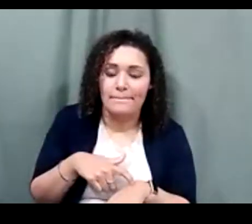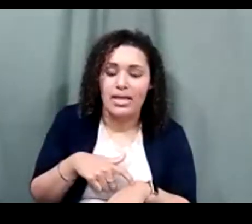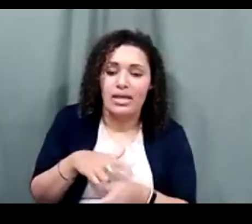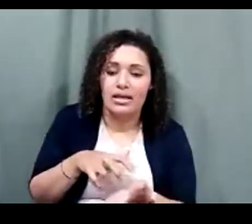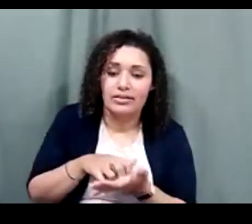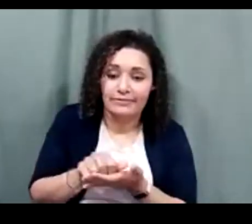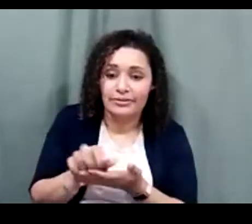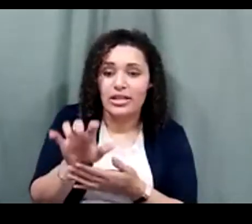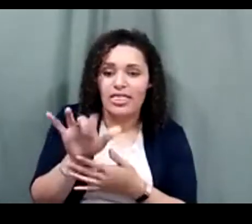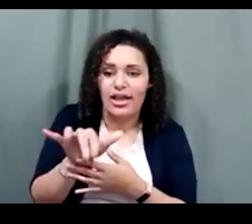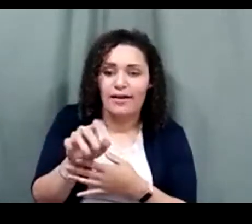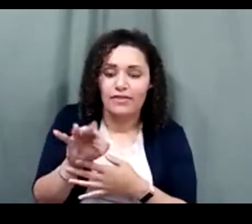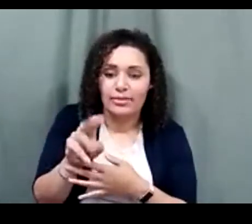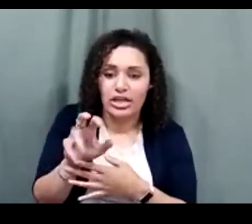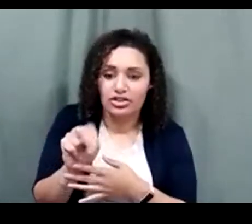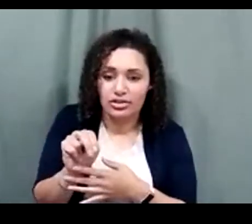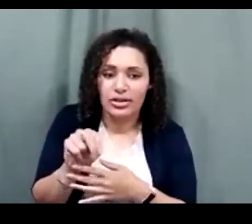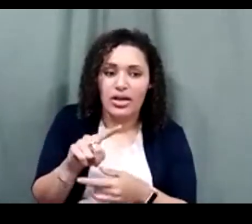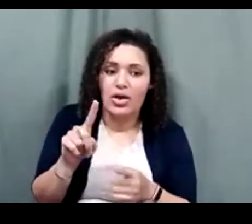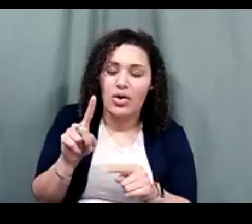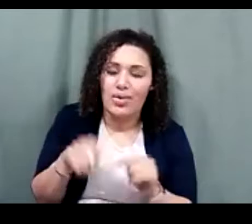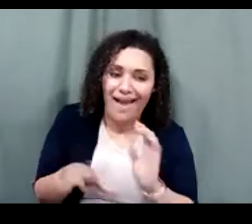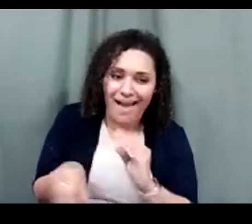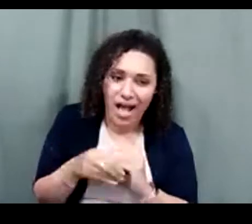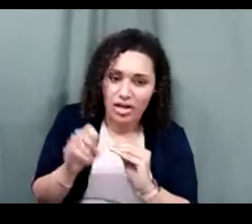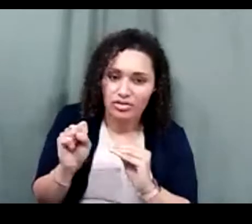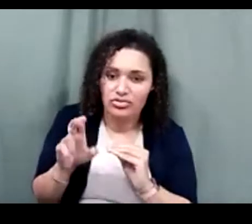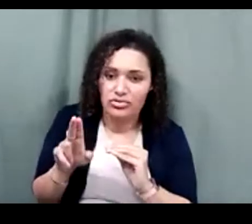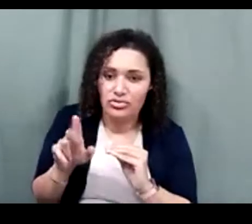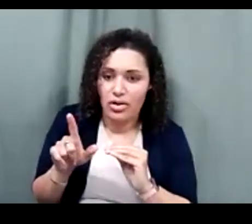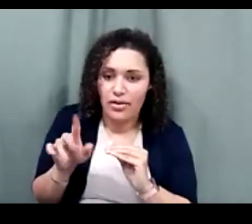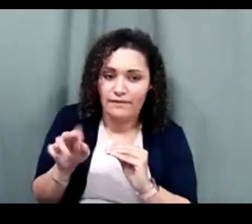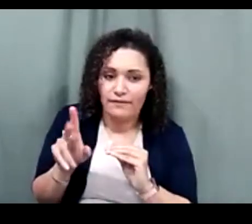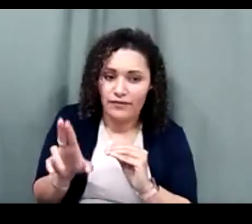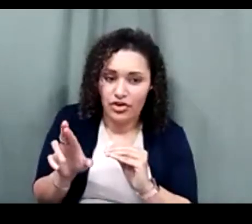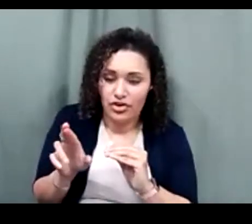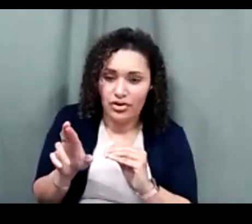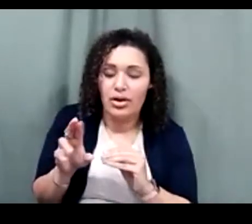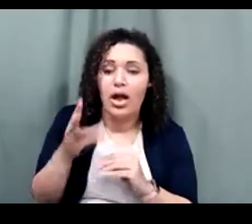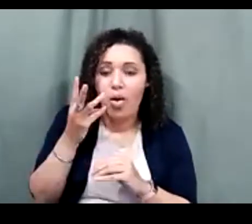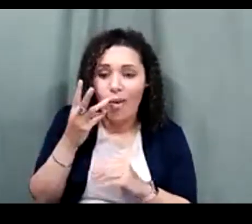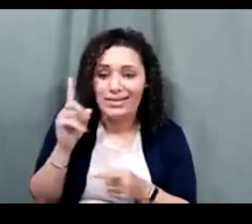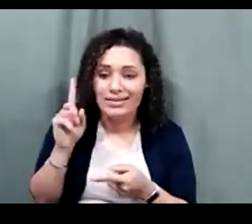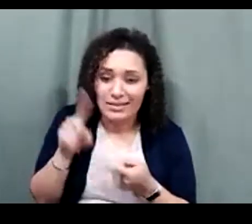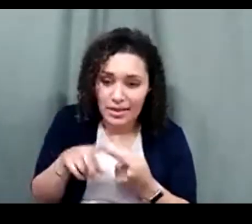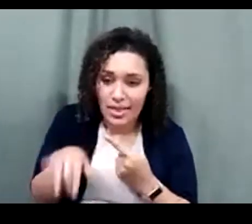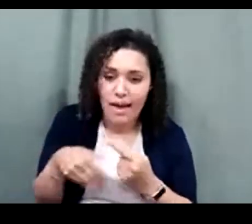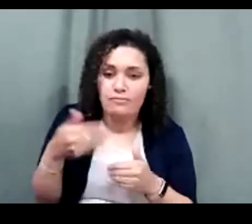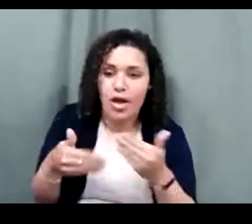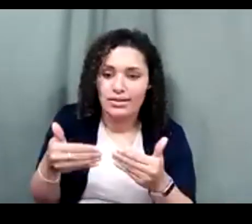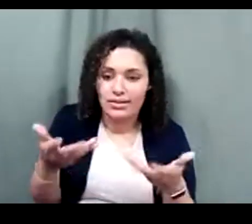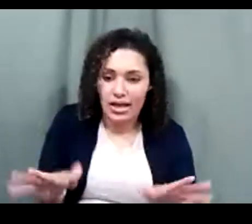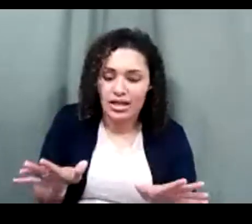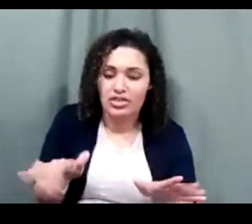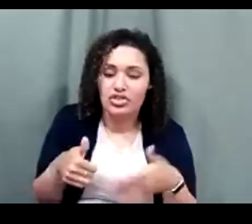fermentation. And we can't add any sulfur. We can't kind of protect the wines at all until that process is done. So we're just kind of, the wines are very fragile